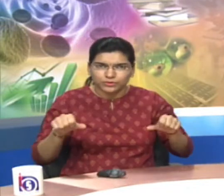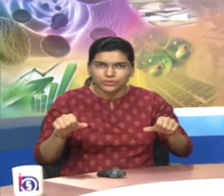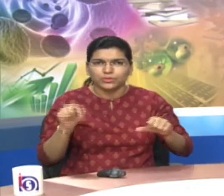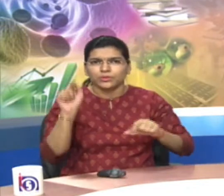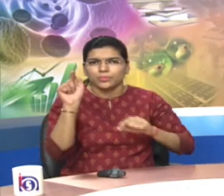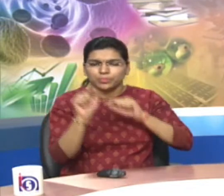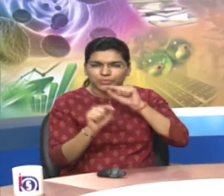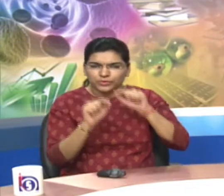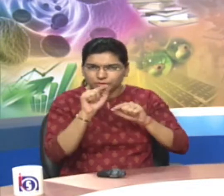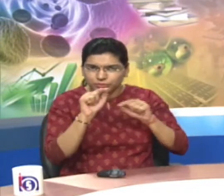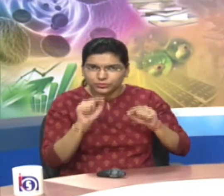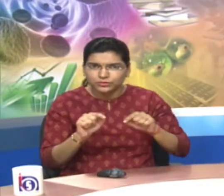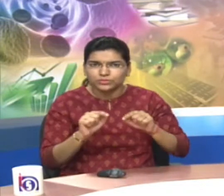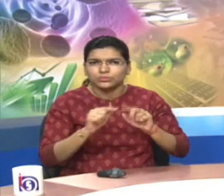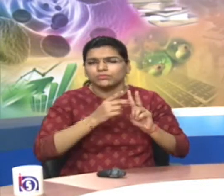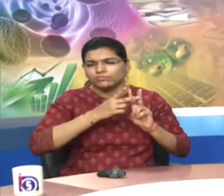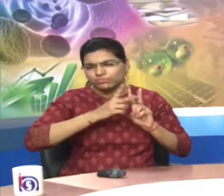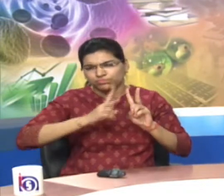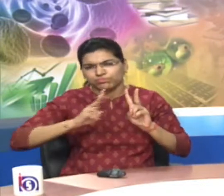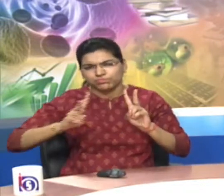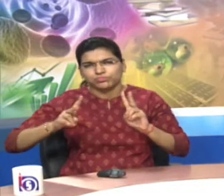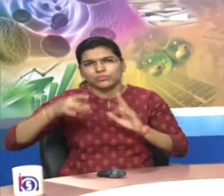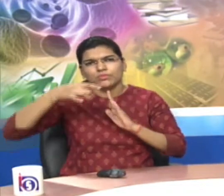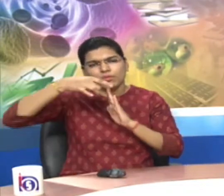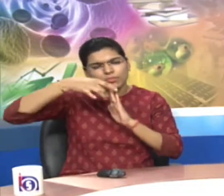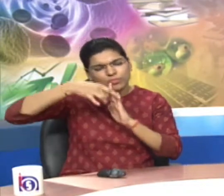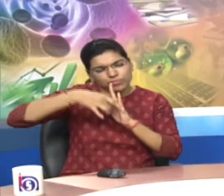use formulas and mathematical operations,